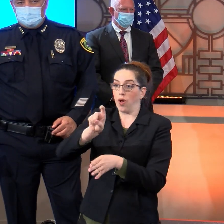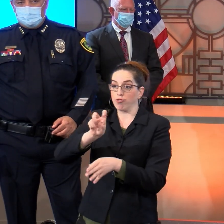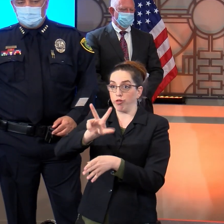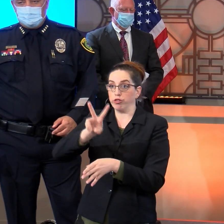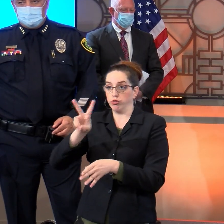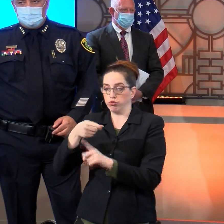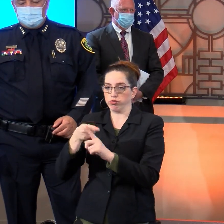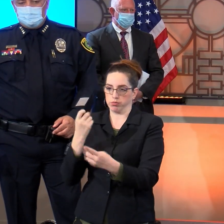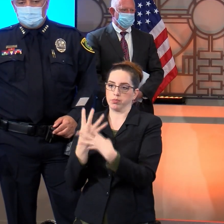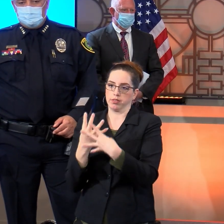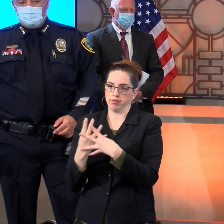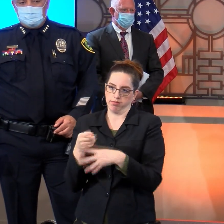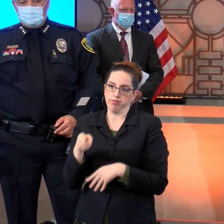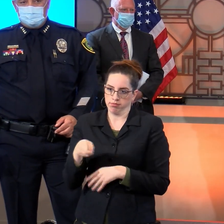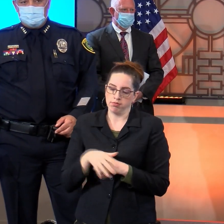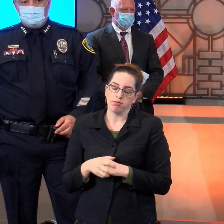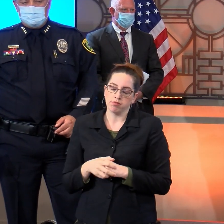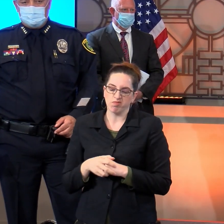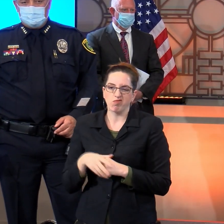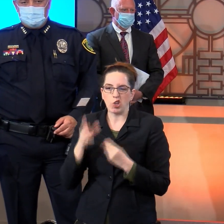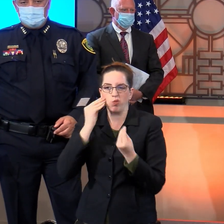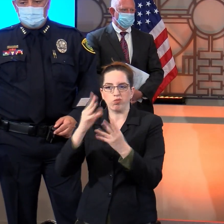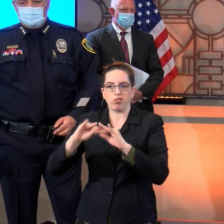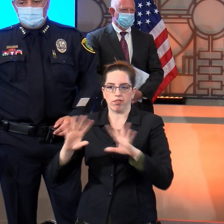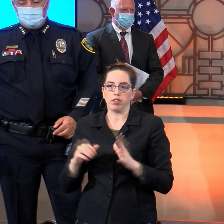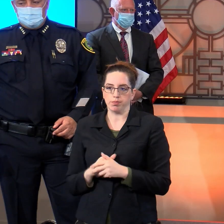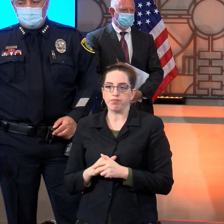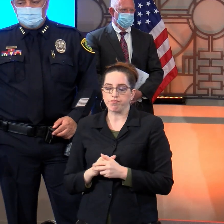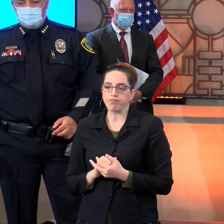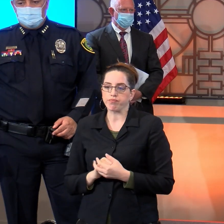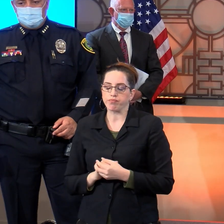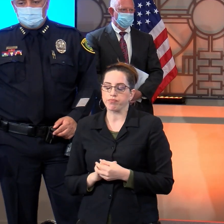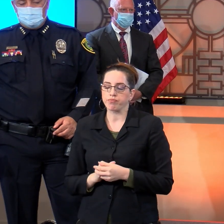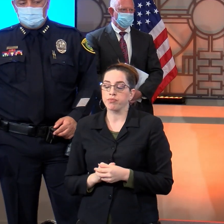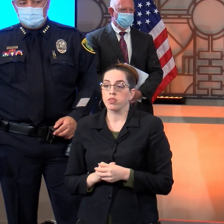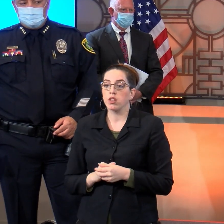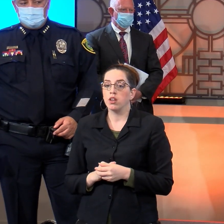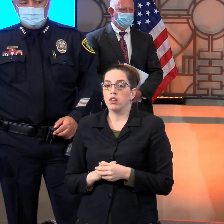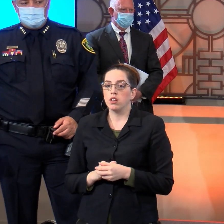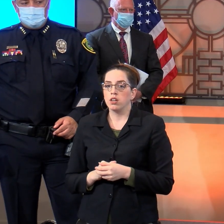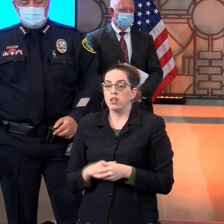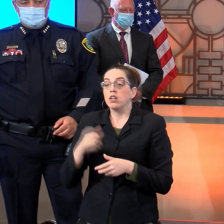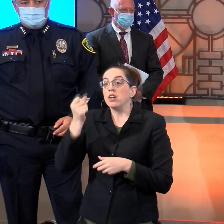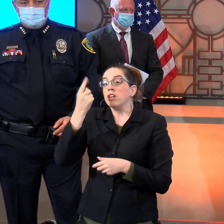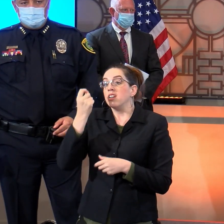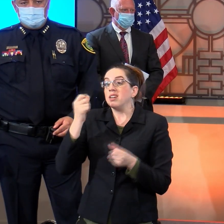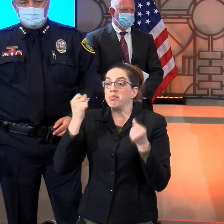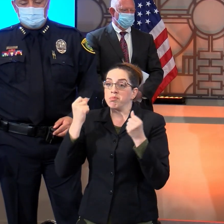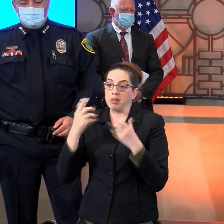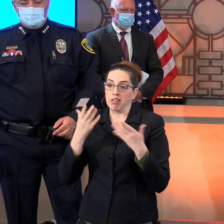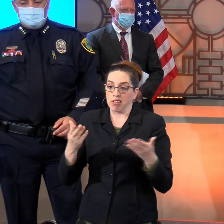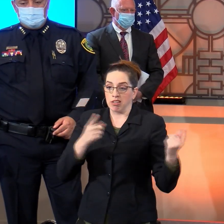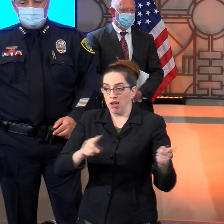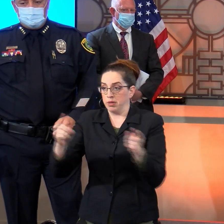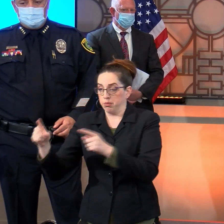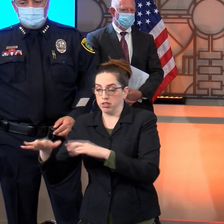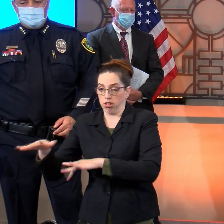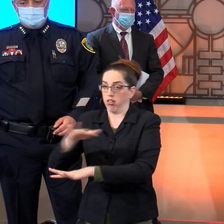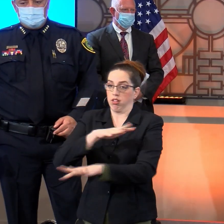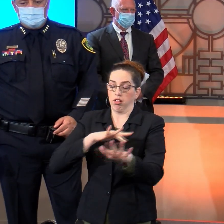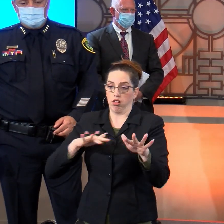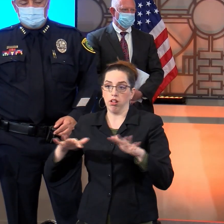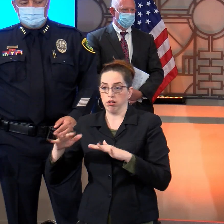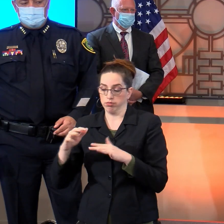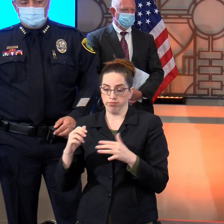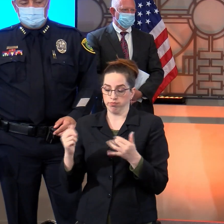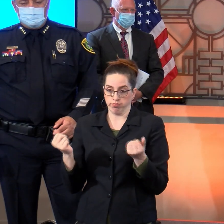coming from the Harris County Jail. So just for clarity, I wanted to lay that out. There are a lot of moving parts to all of this,